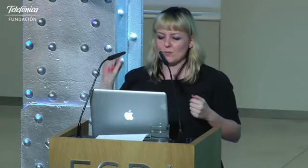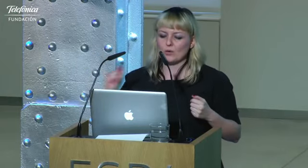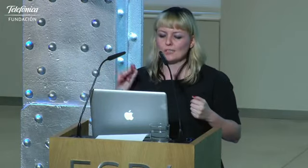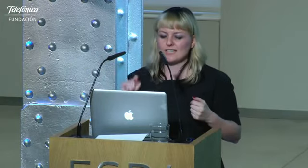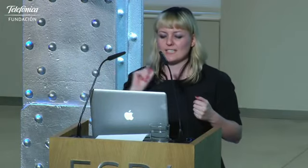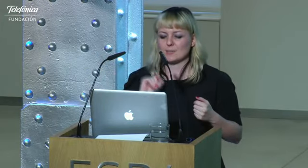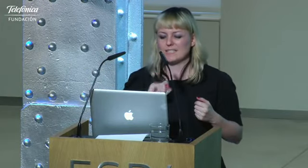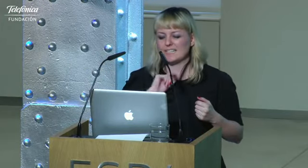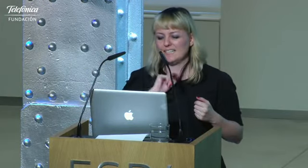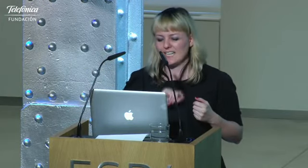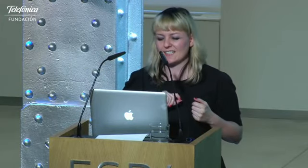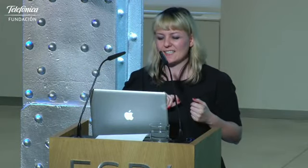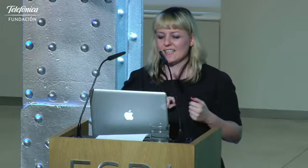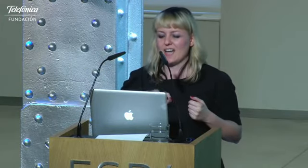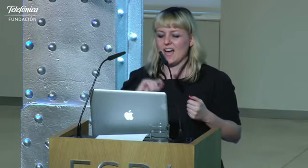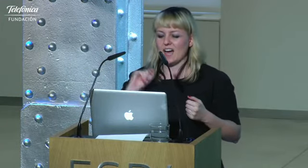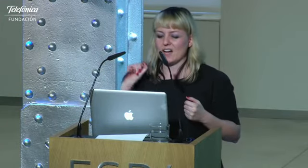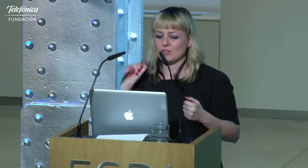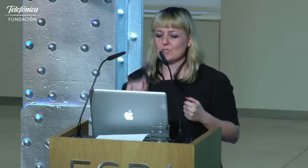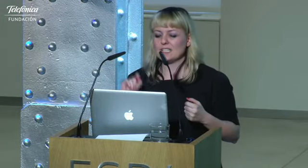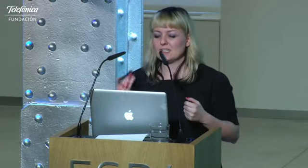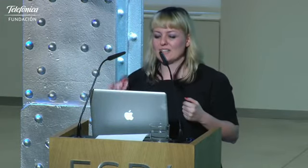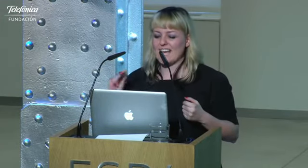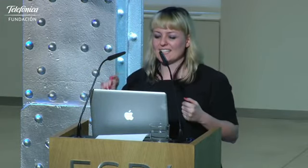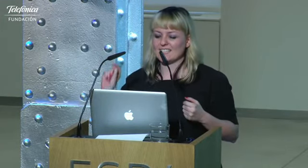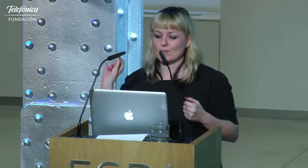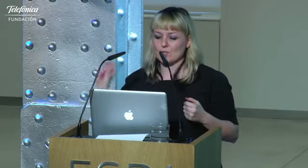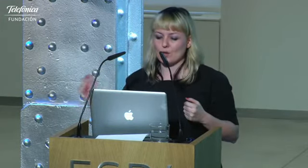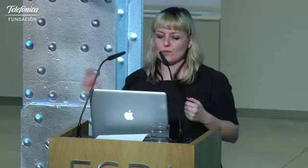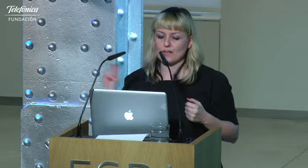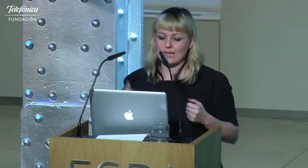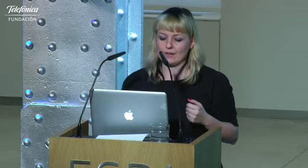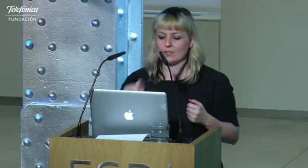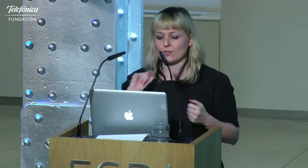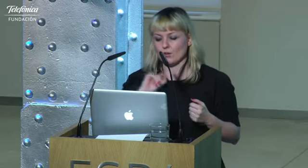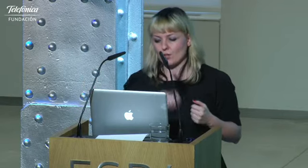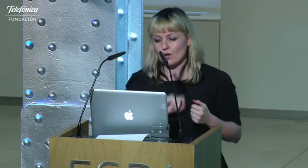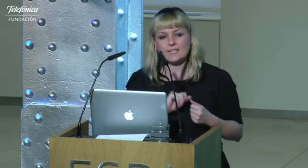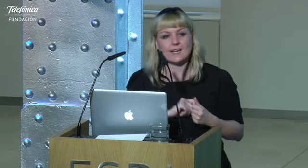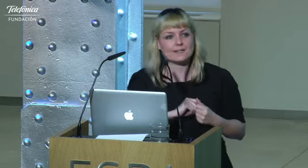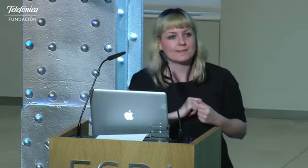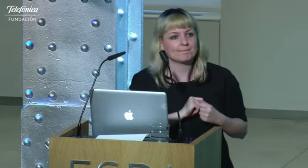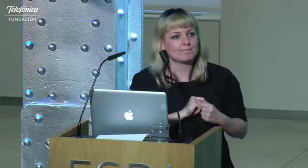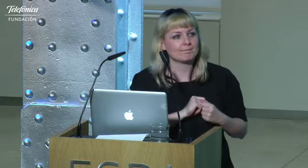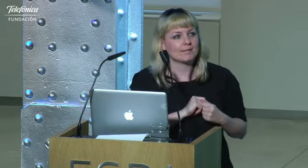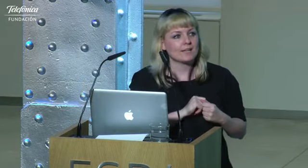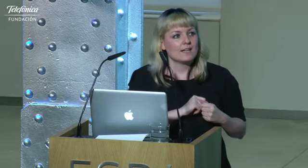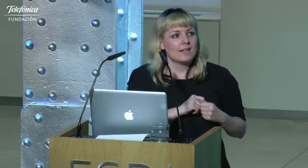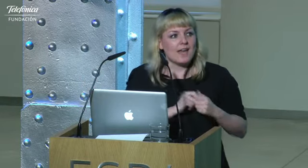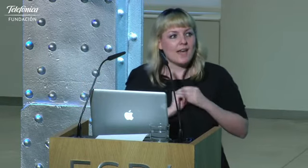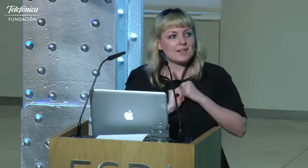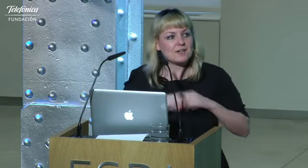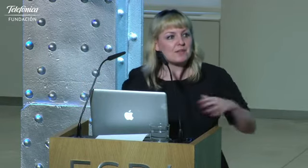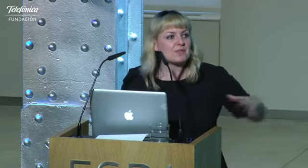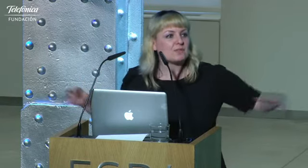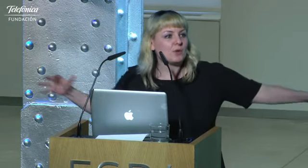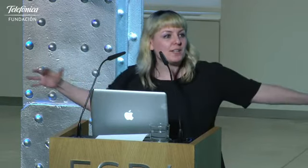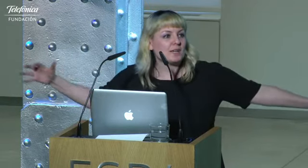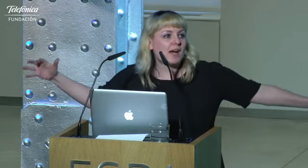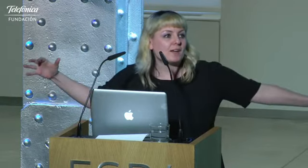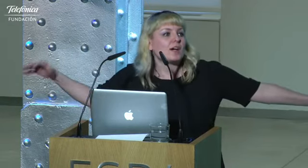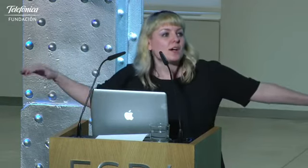that are more or less explicitly linked, usually along the axes of genre, character, or content. And here